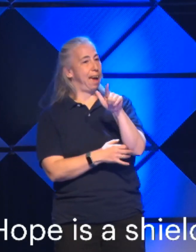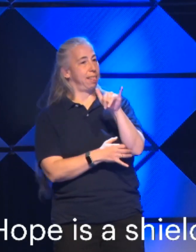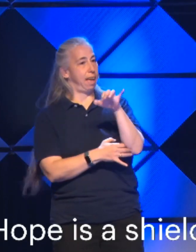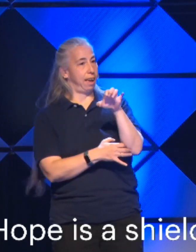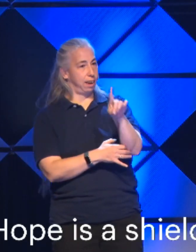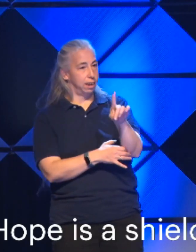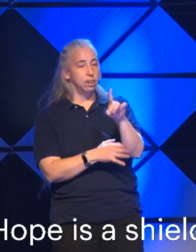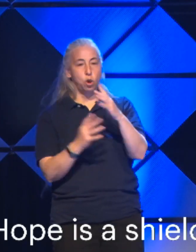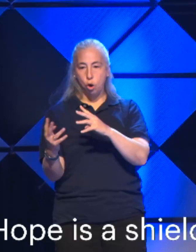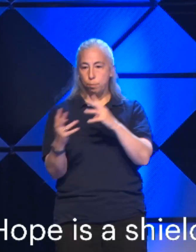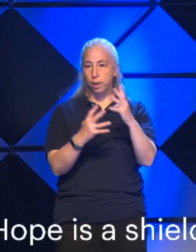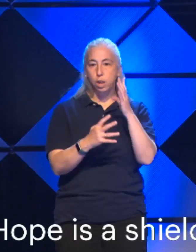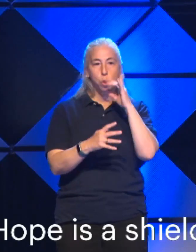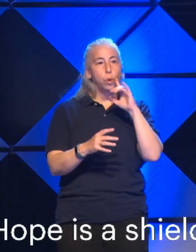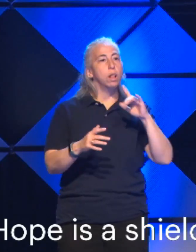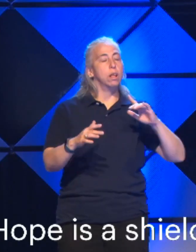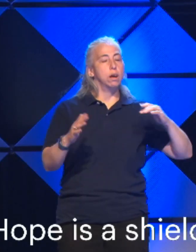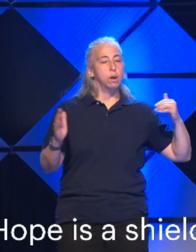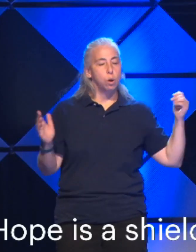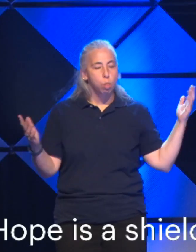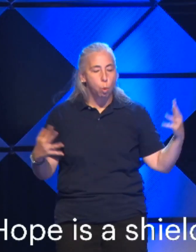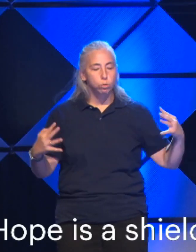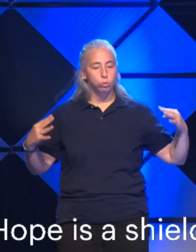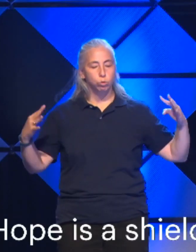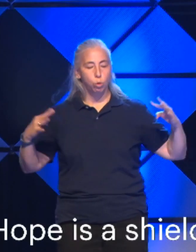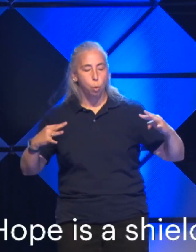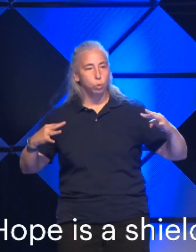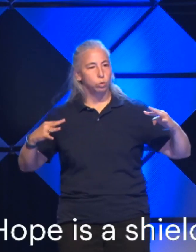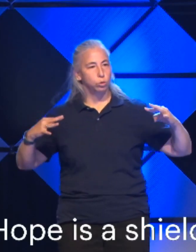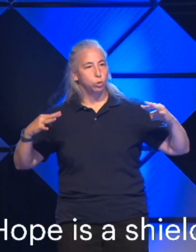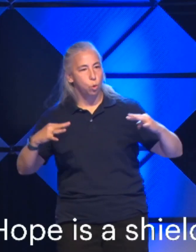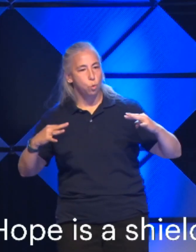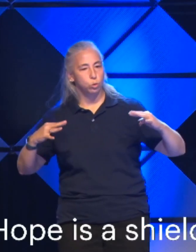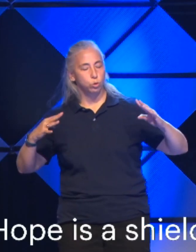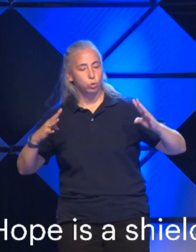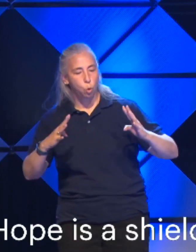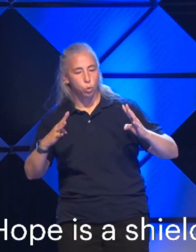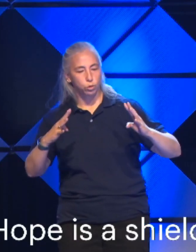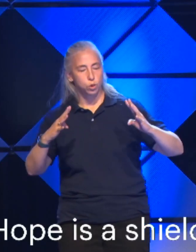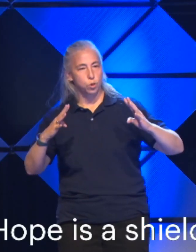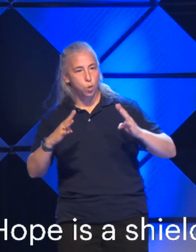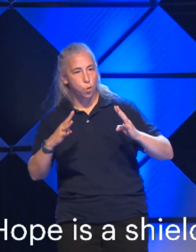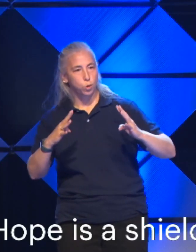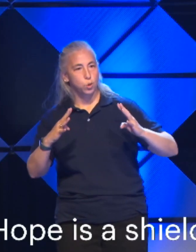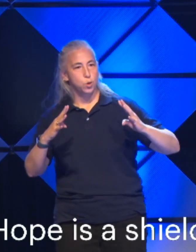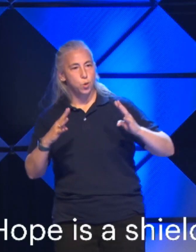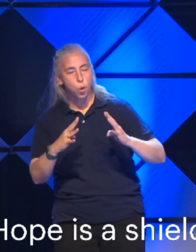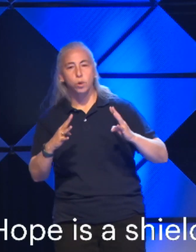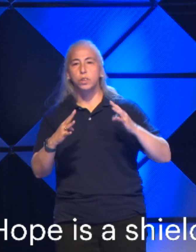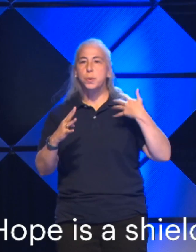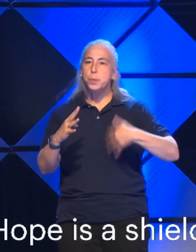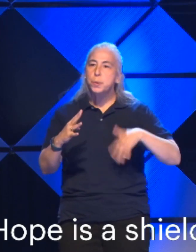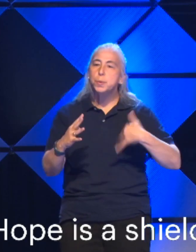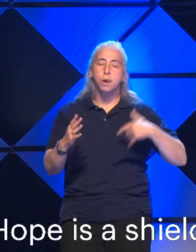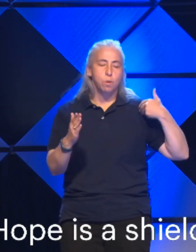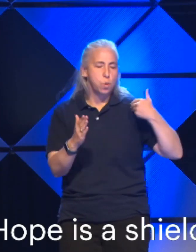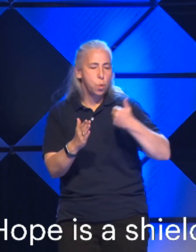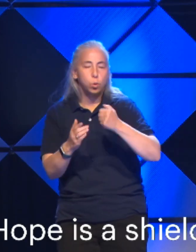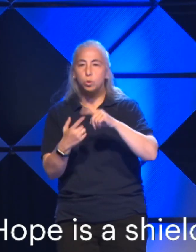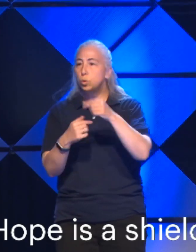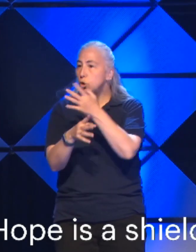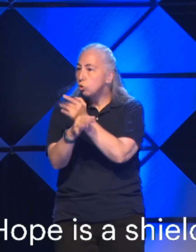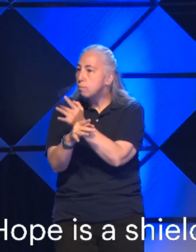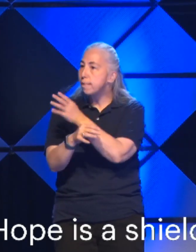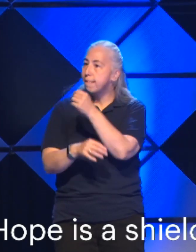have victories after victories, and they just come closer to the German, to the Nazi, and the war